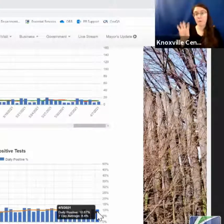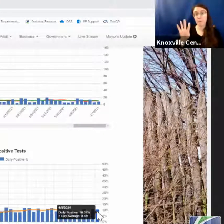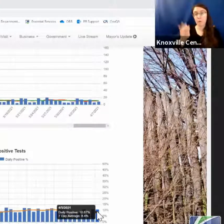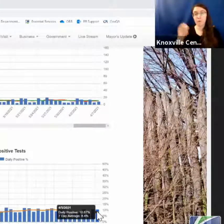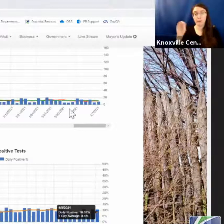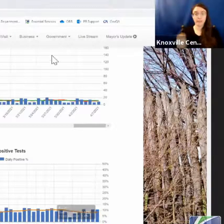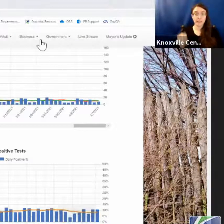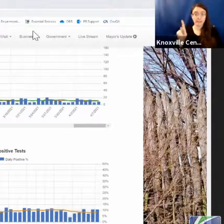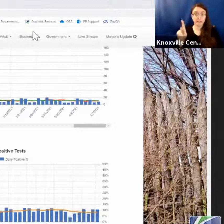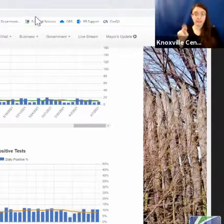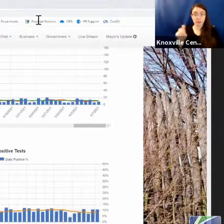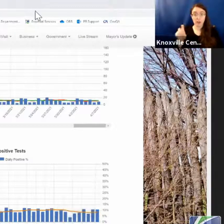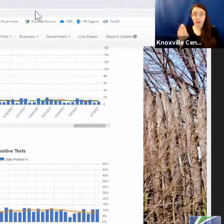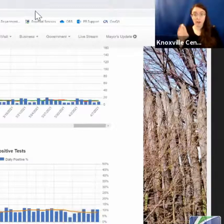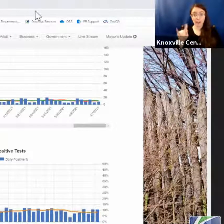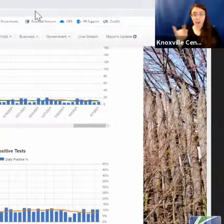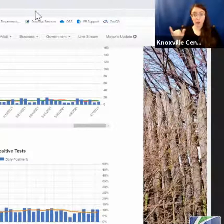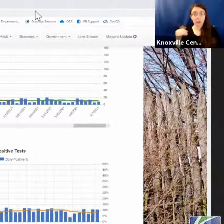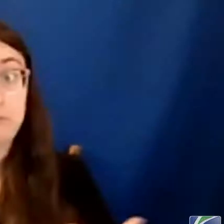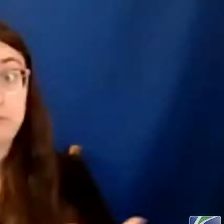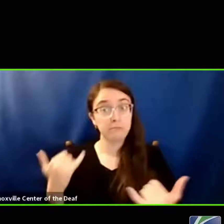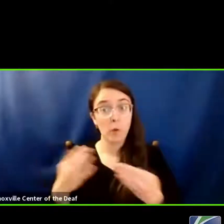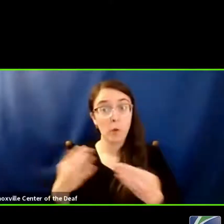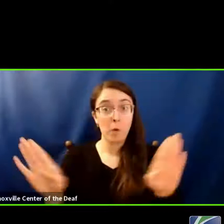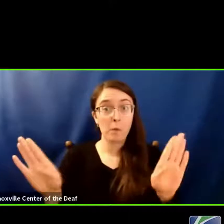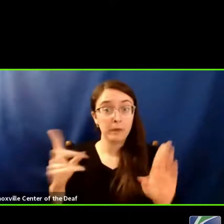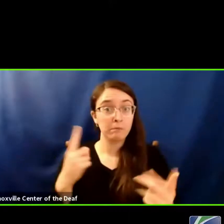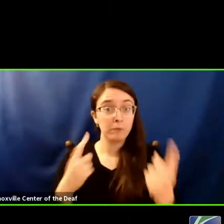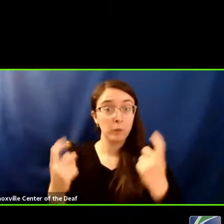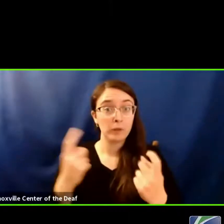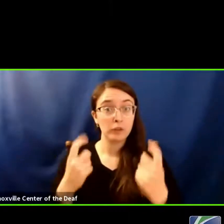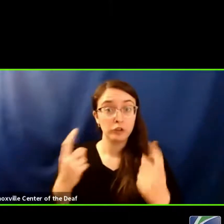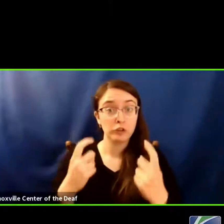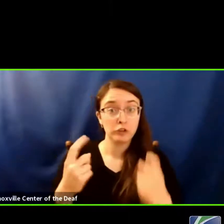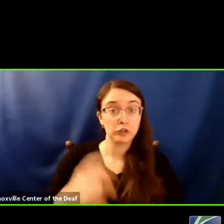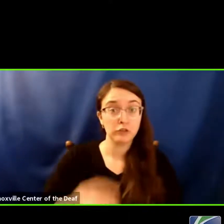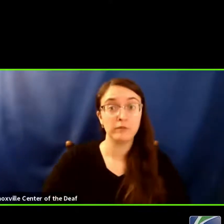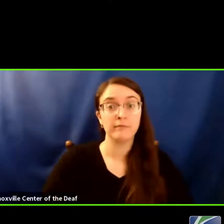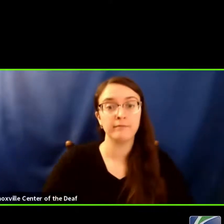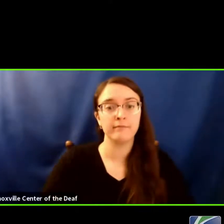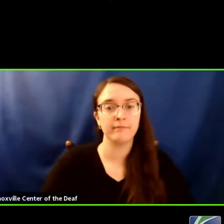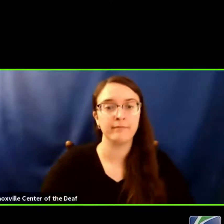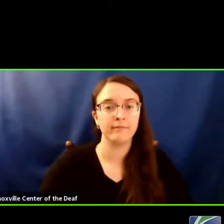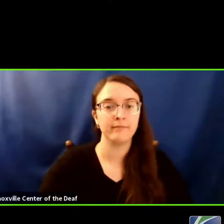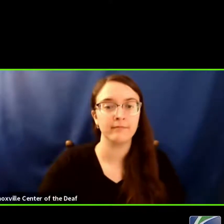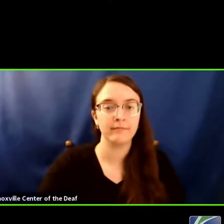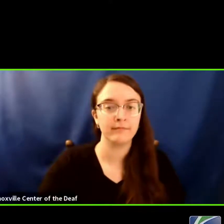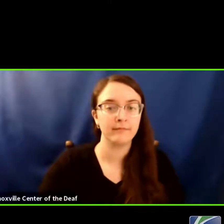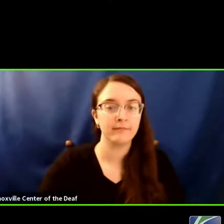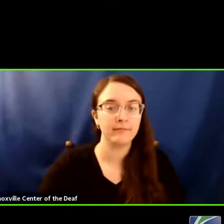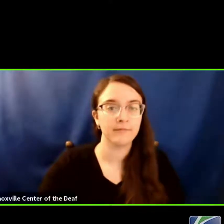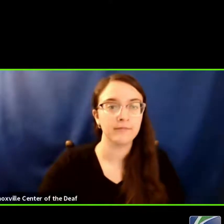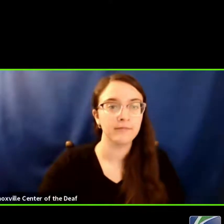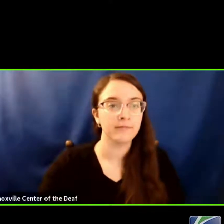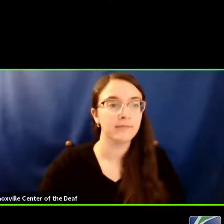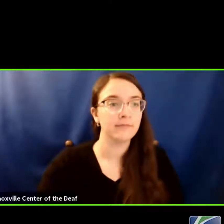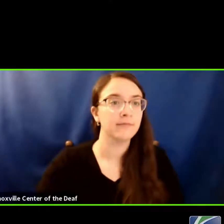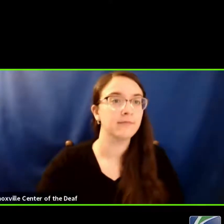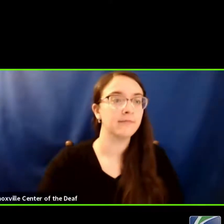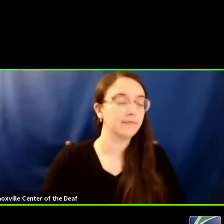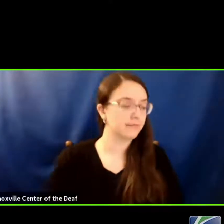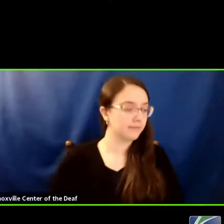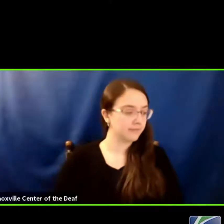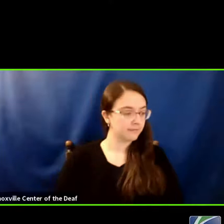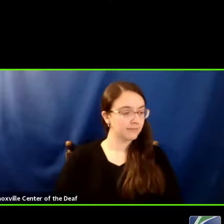up for questions. All right, If